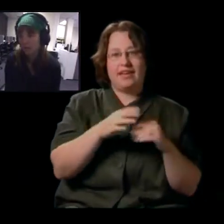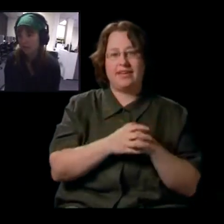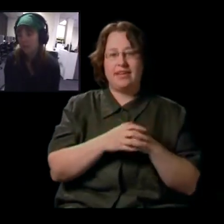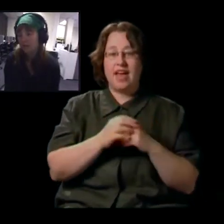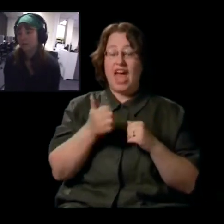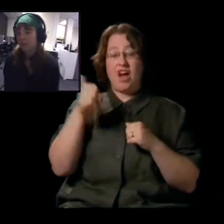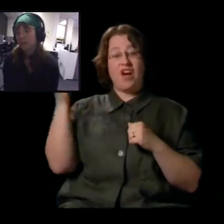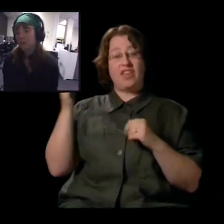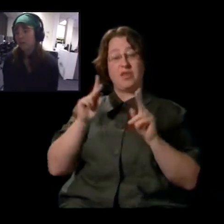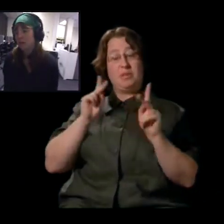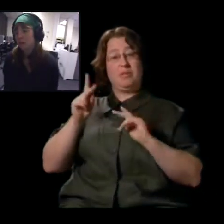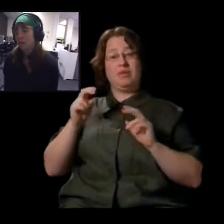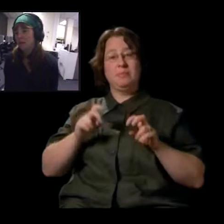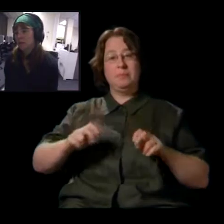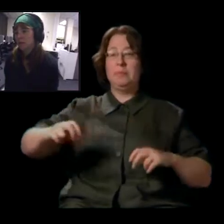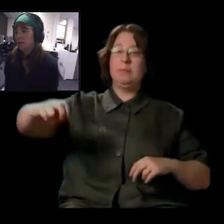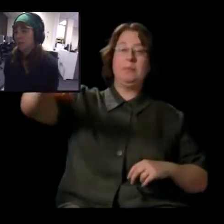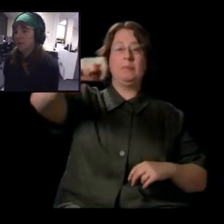building.